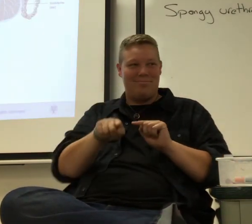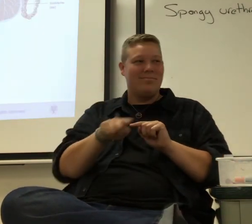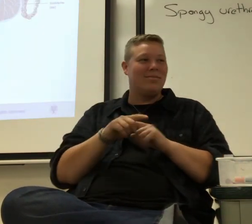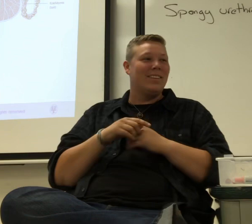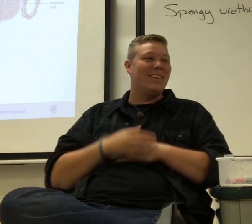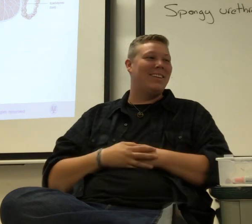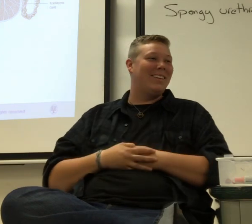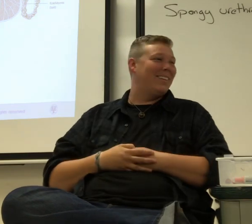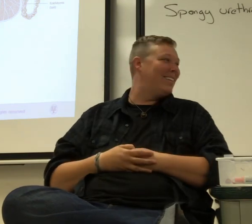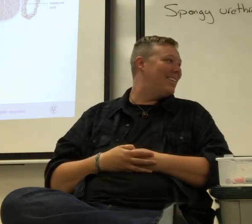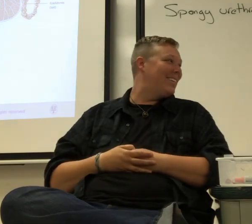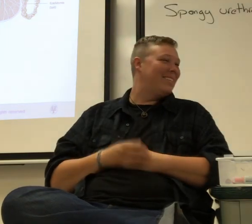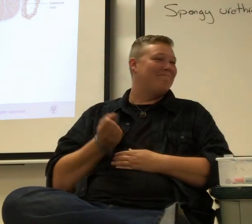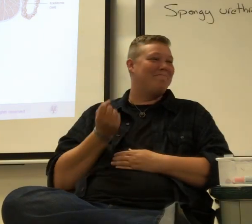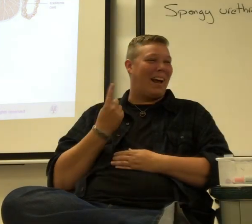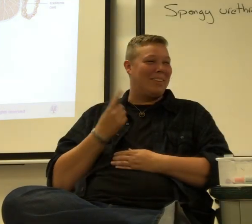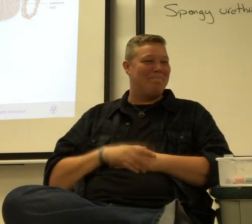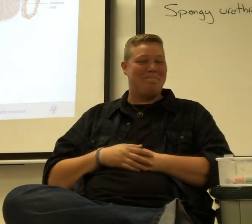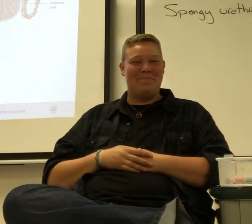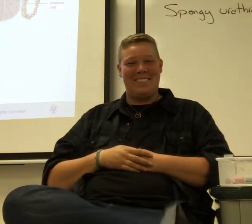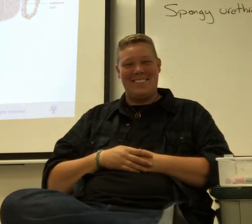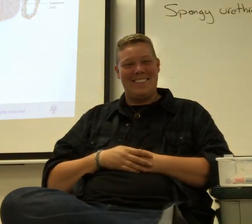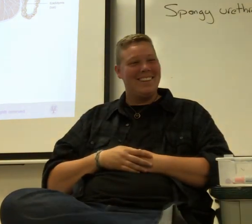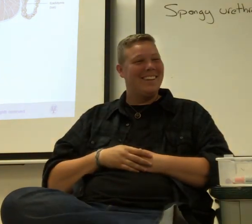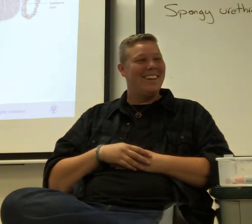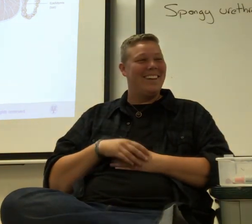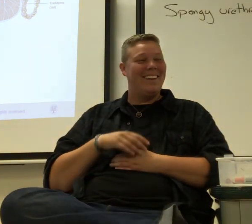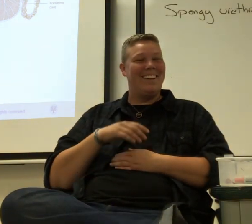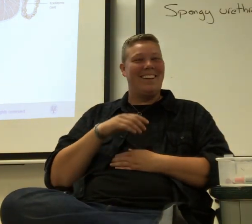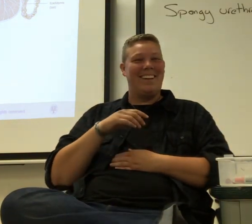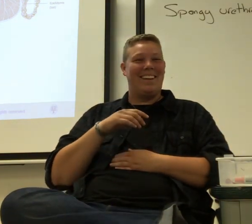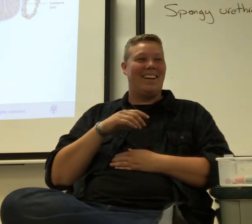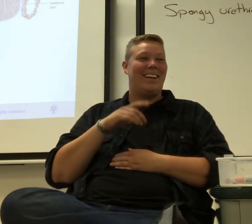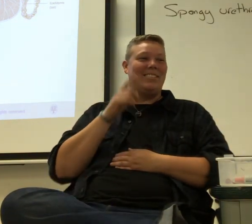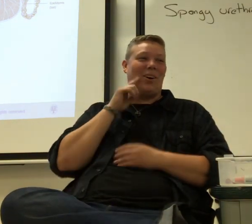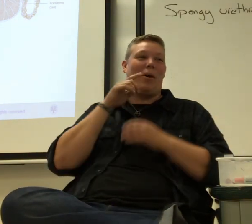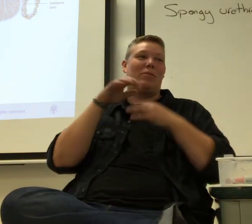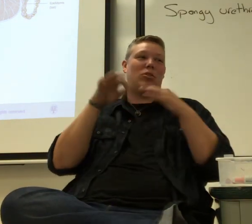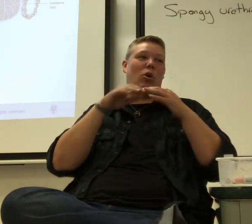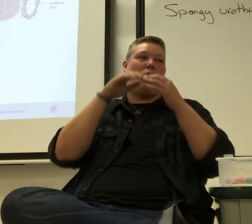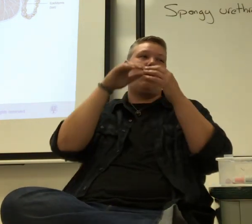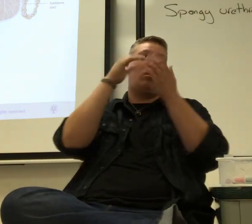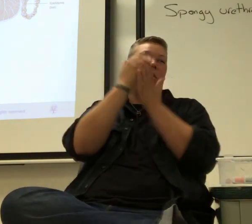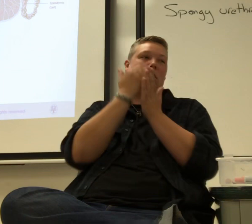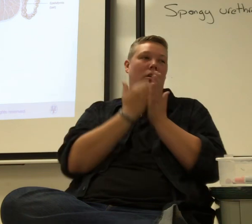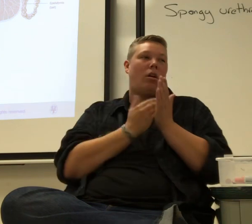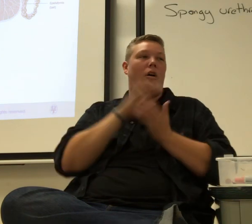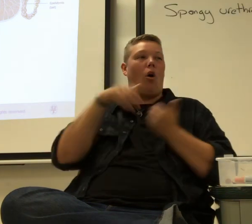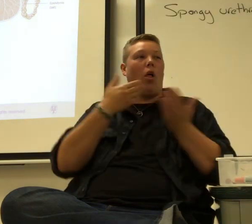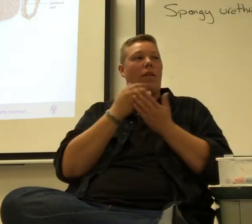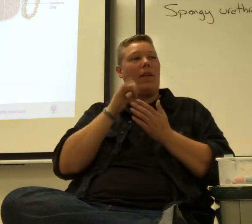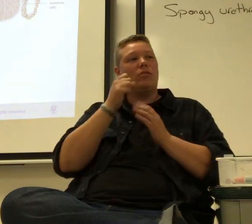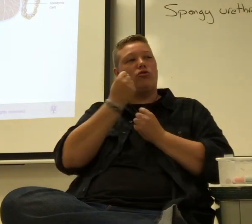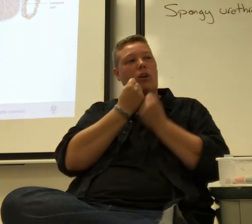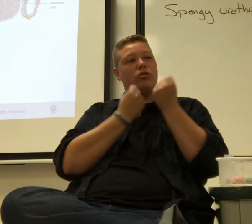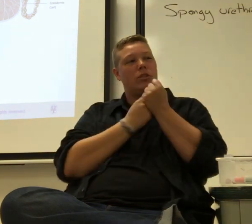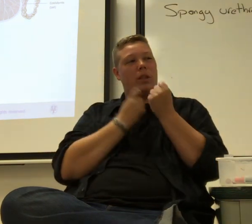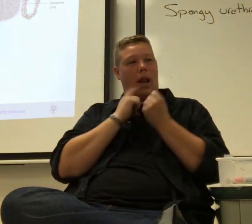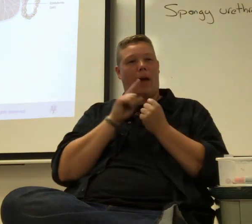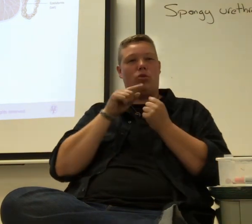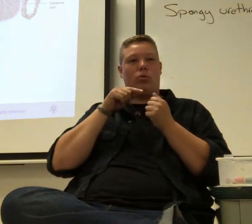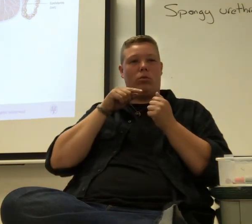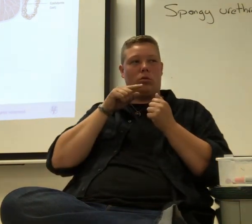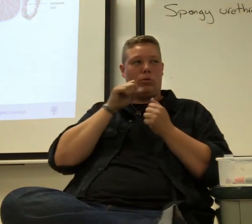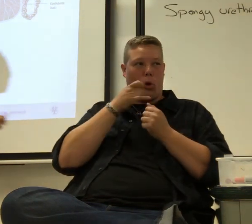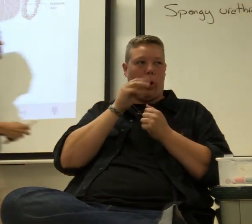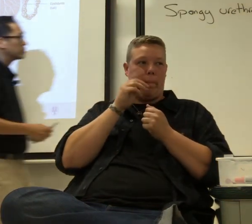just want to write down all the structures sperm must move through to exit the body, starting with the testes.